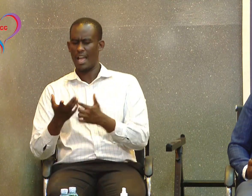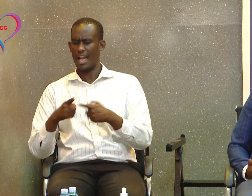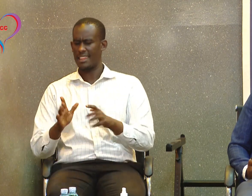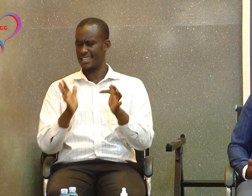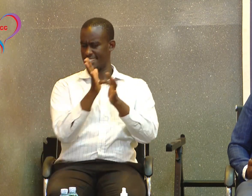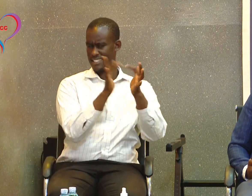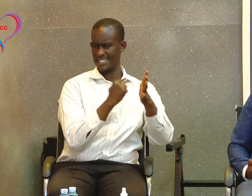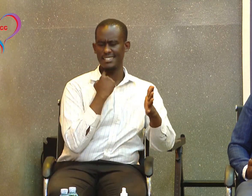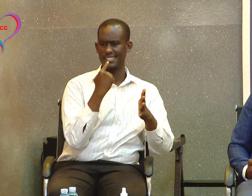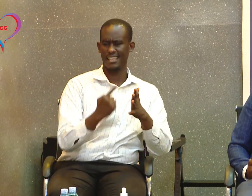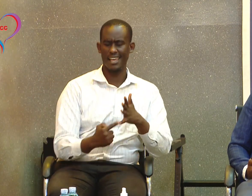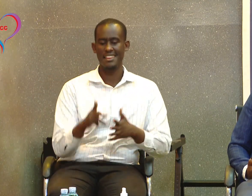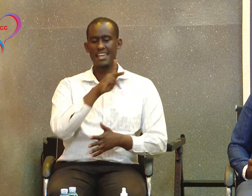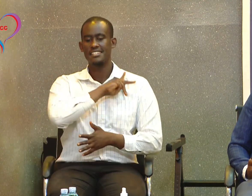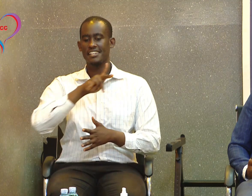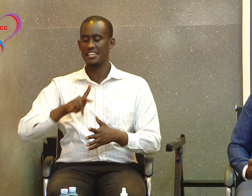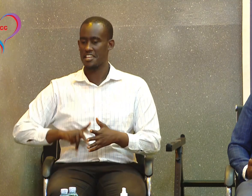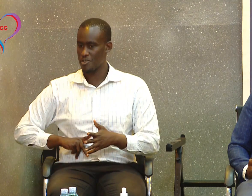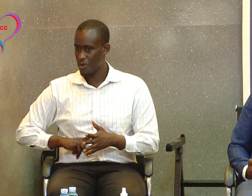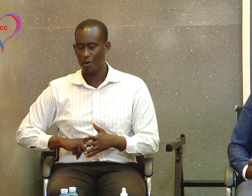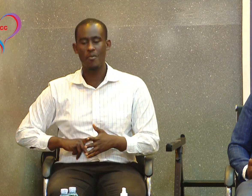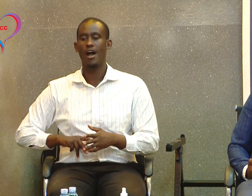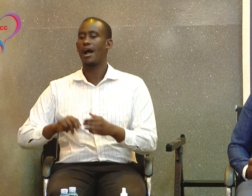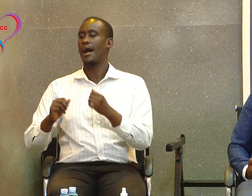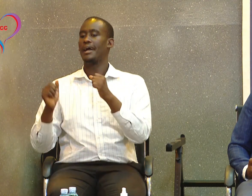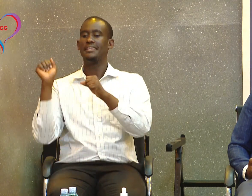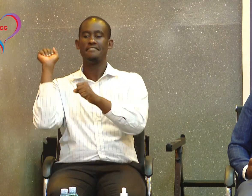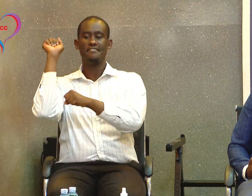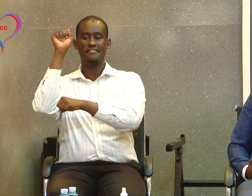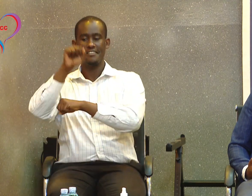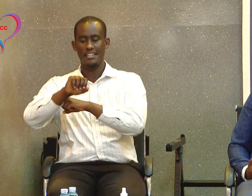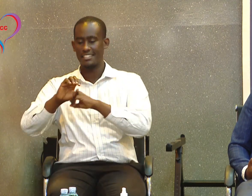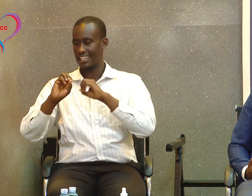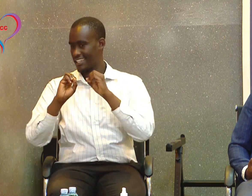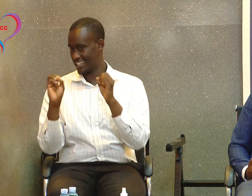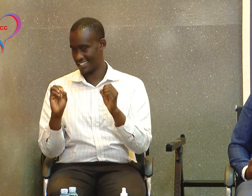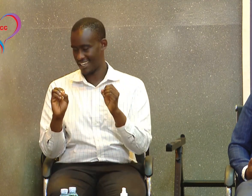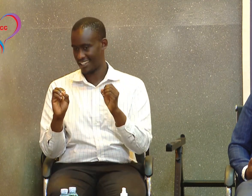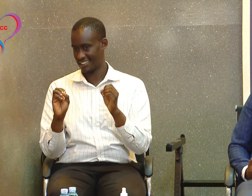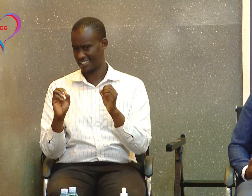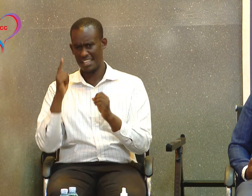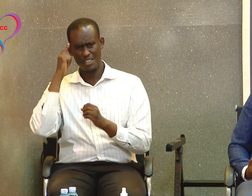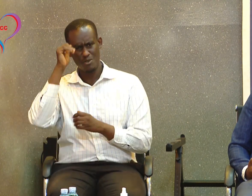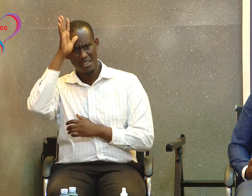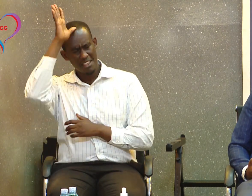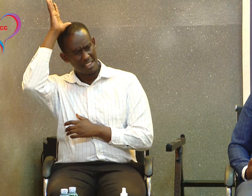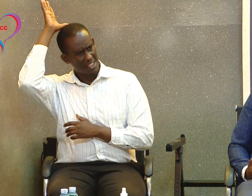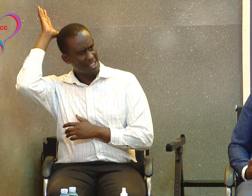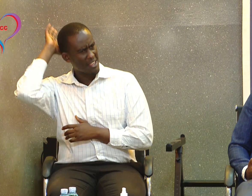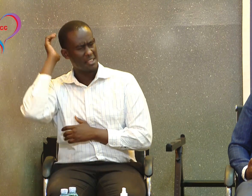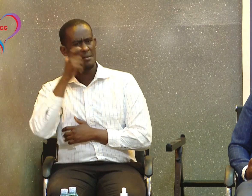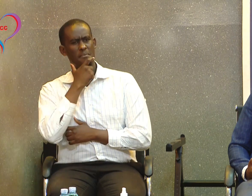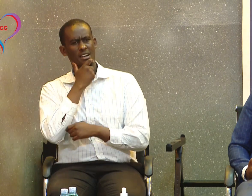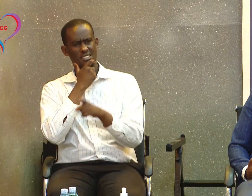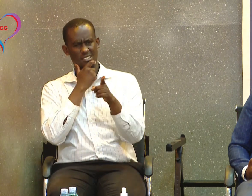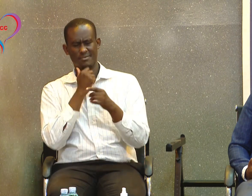another kingdom that is not yet conquered, and I'm from that kingdom. Kakati njagala olowoozeemu ng'Abaroma bagenze bawamba ensi zonna ng'obwakabaka